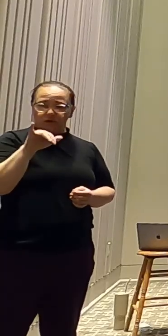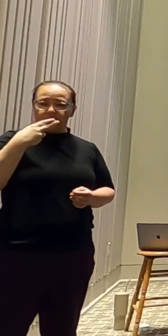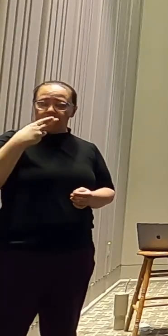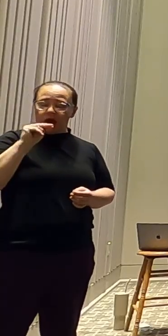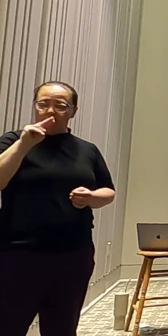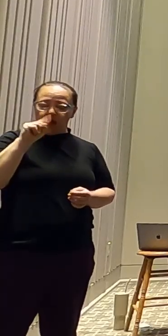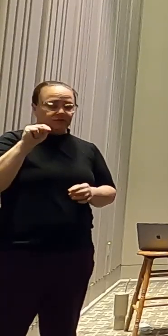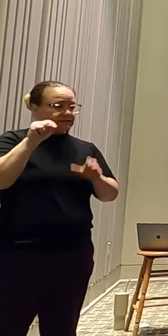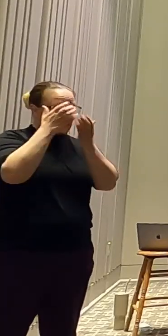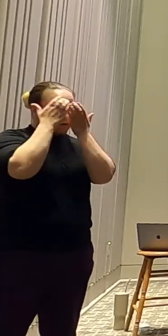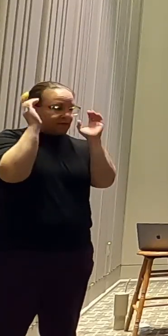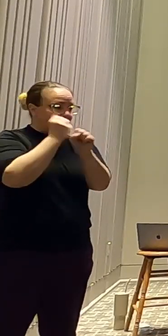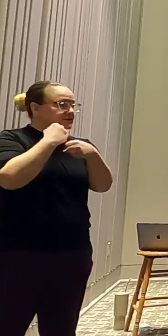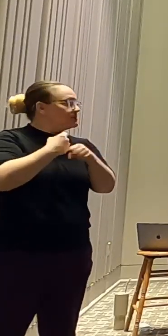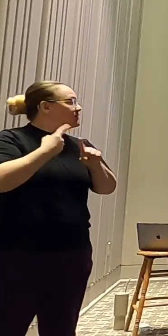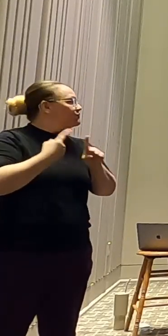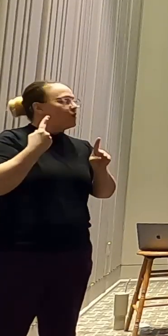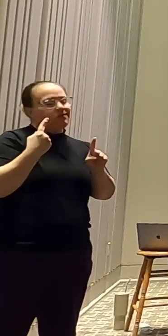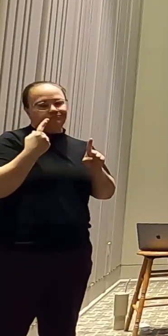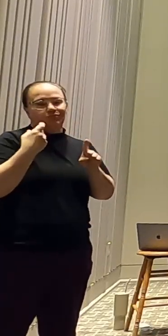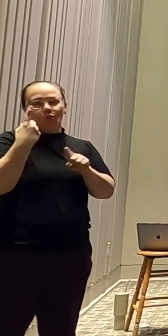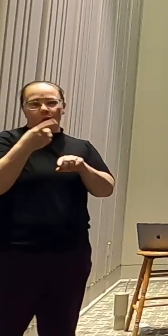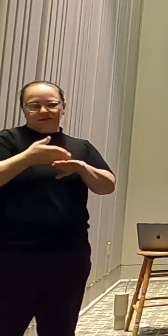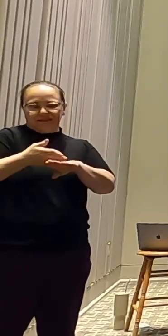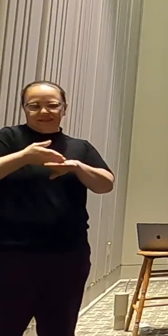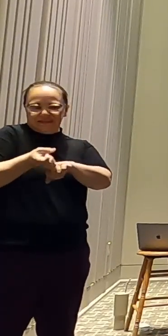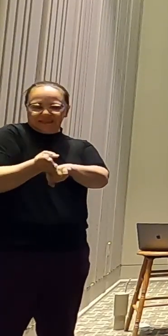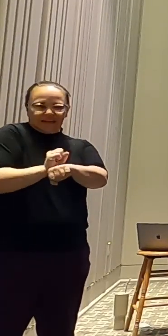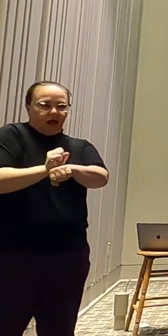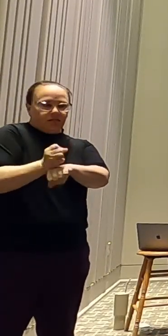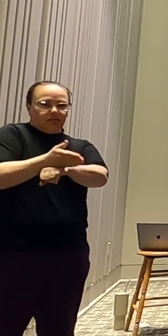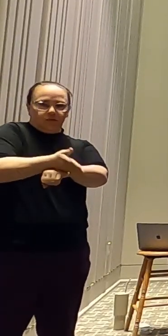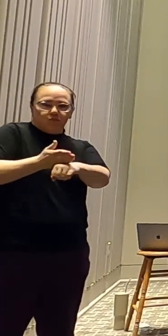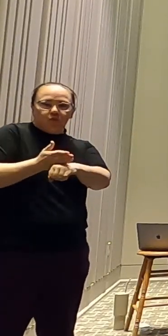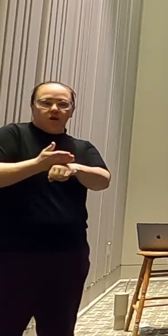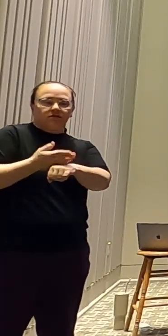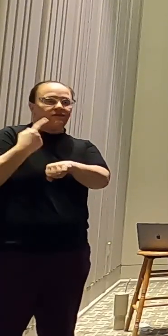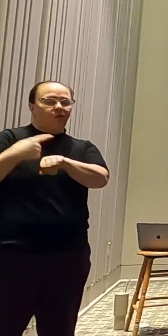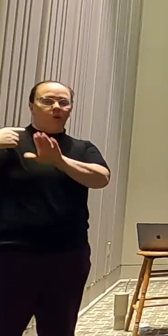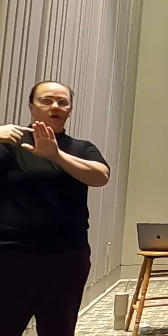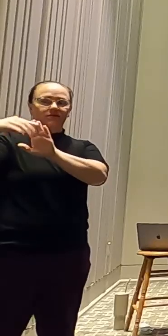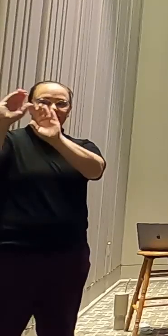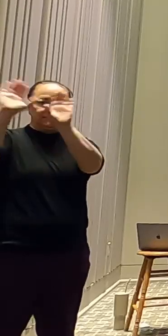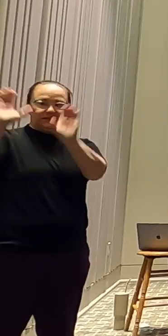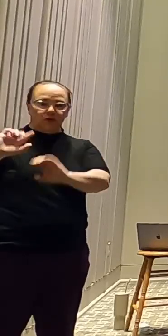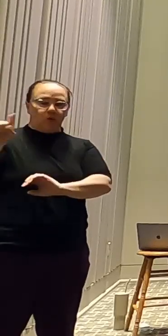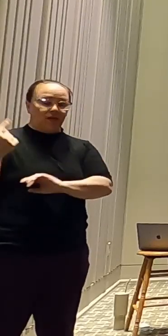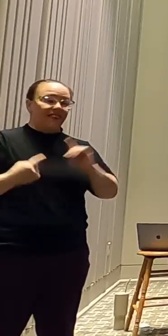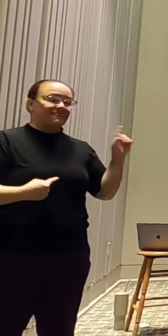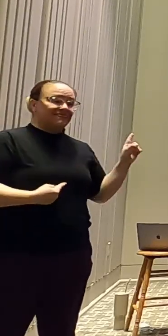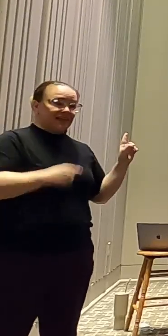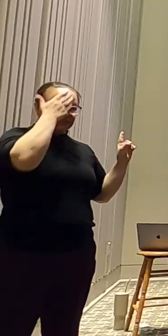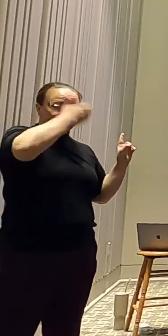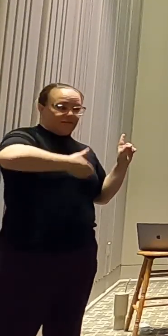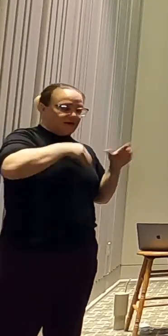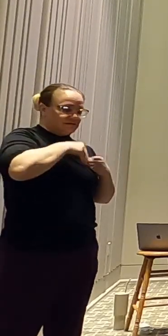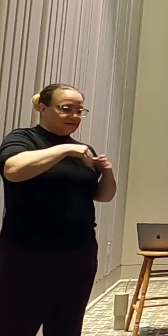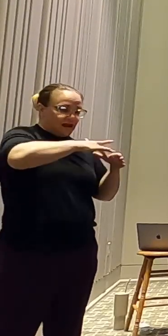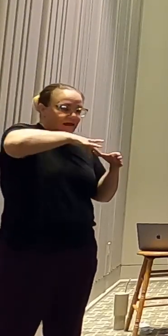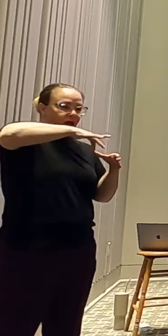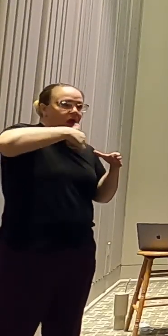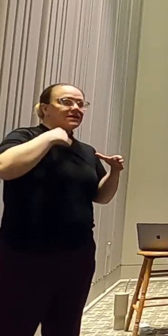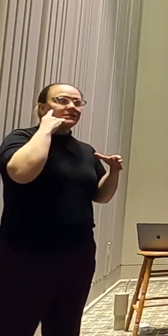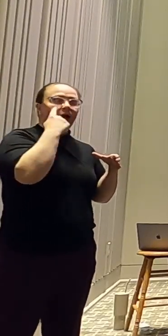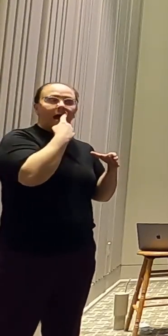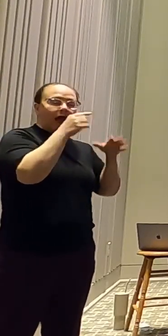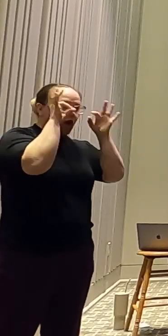and out of a solid block of wood, meaning they would solely be used for decoration, couldn't be worn, this mask is hollow and has eye holes, meaning